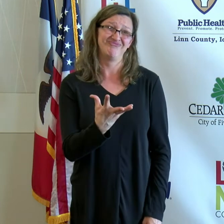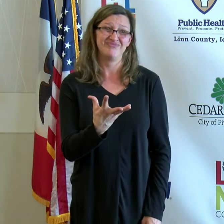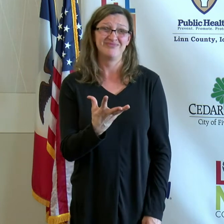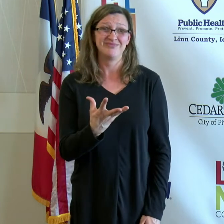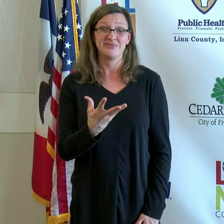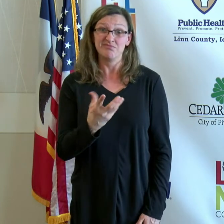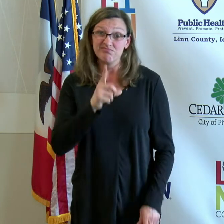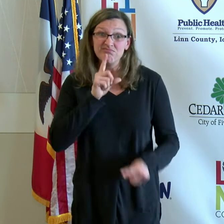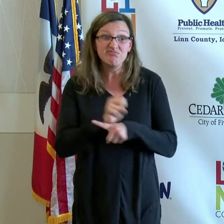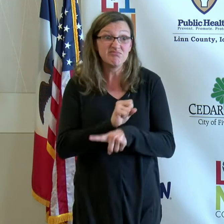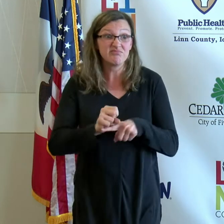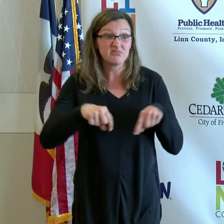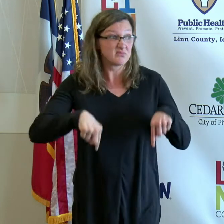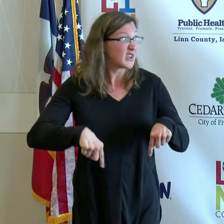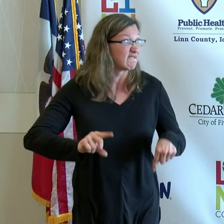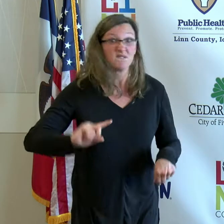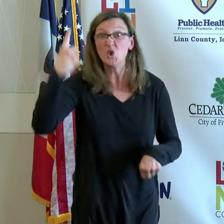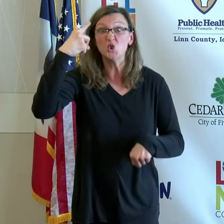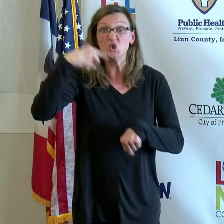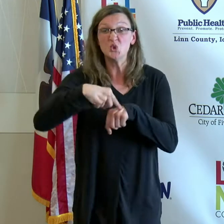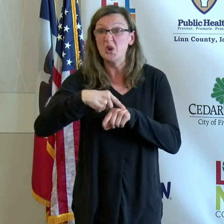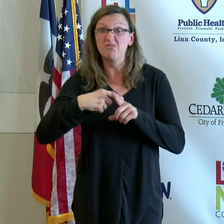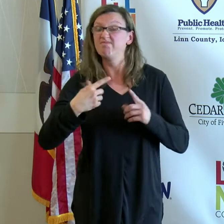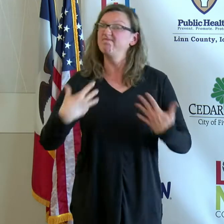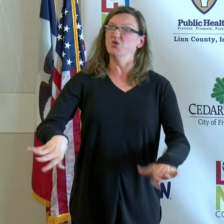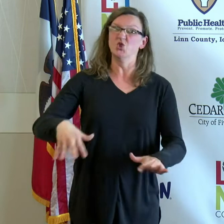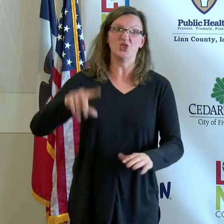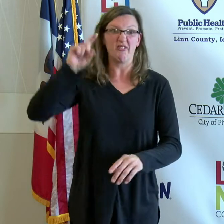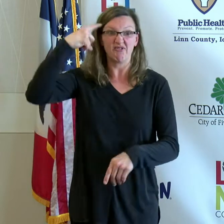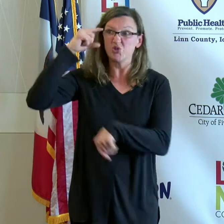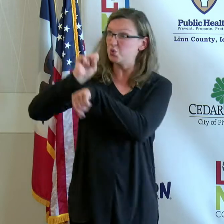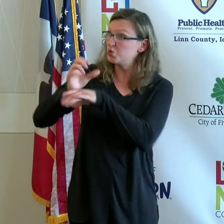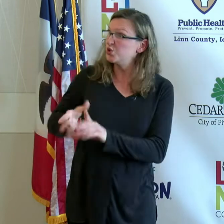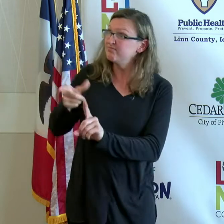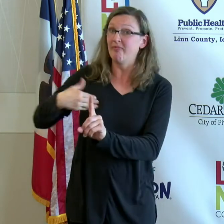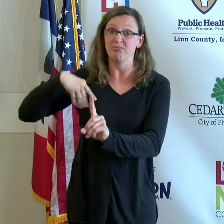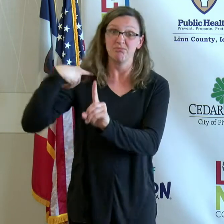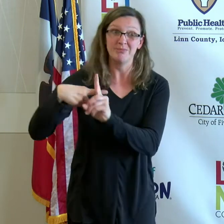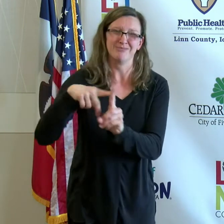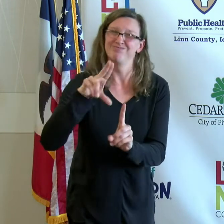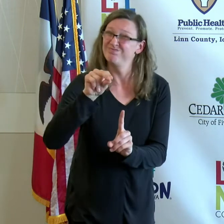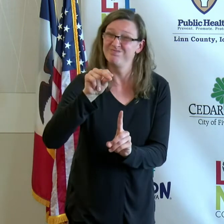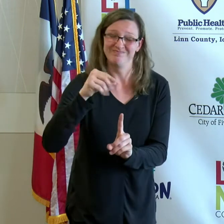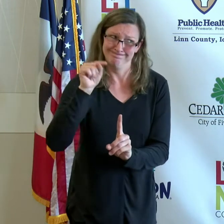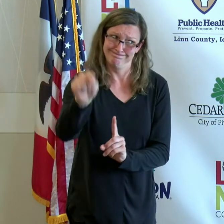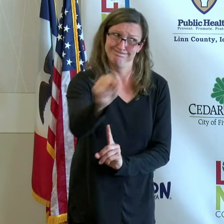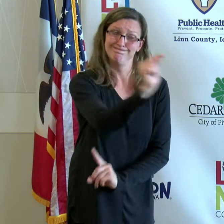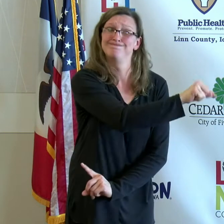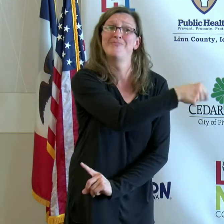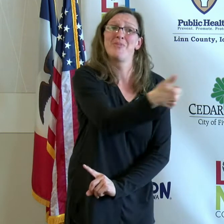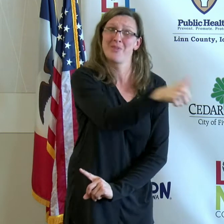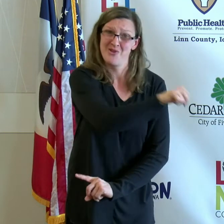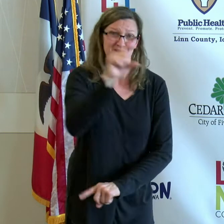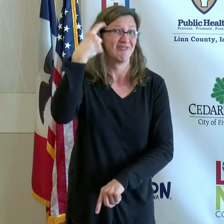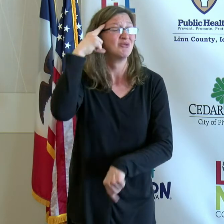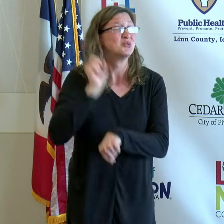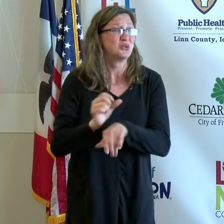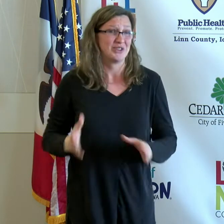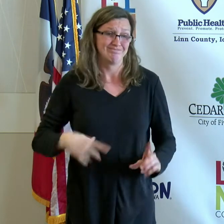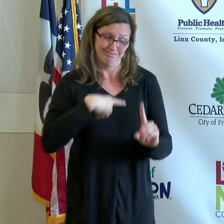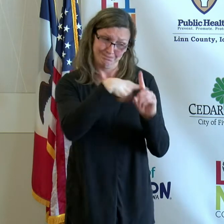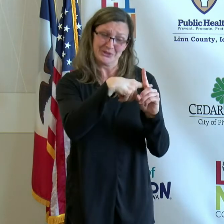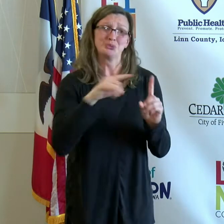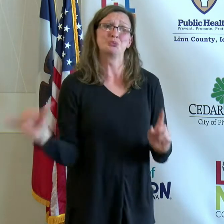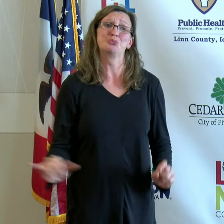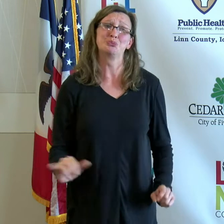given the persistent nature of the virus, we will not be the last. And there may even be more cases in